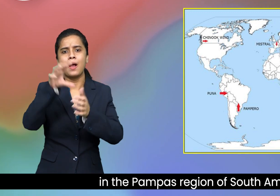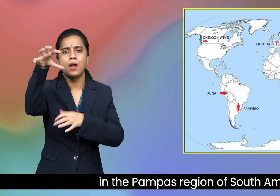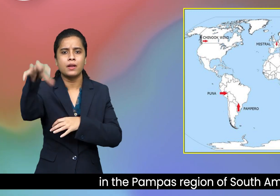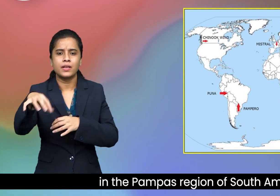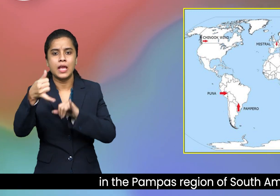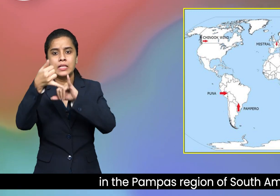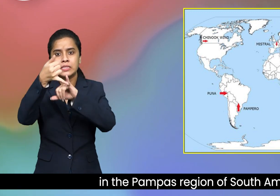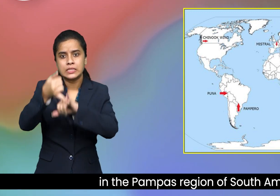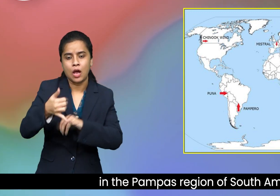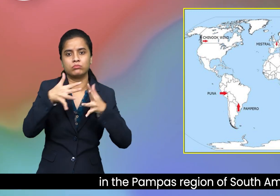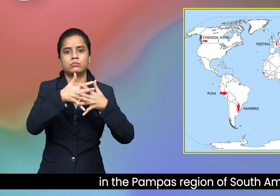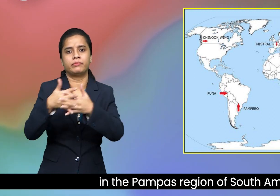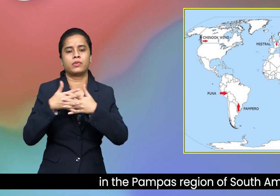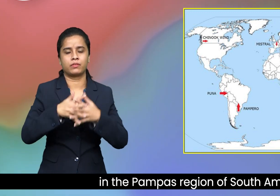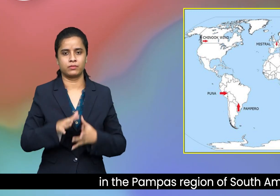America.